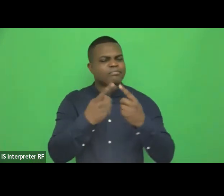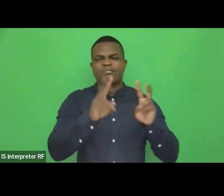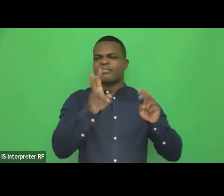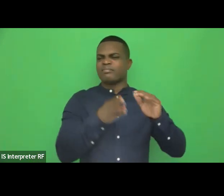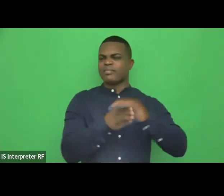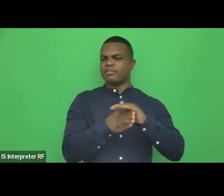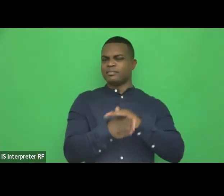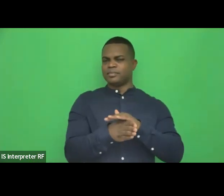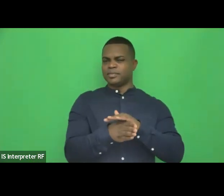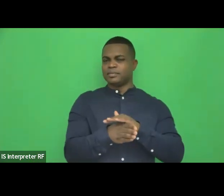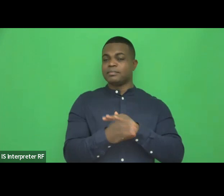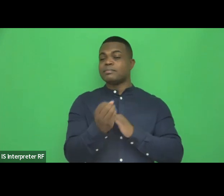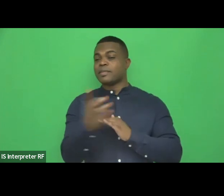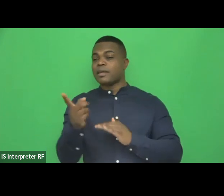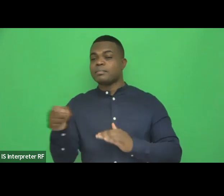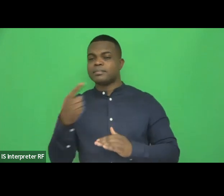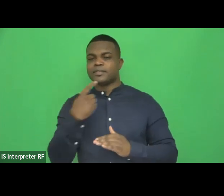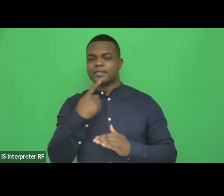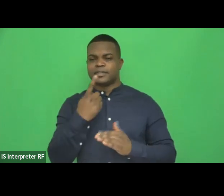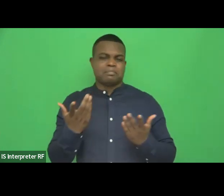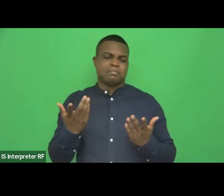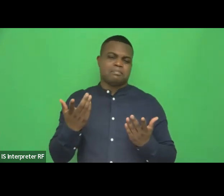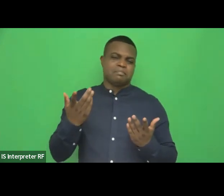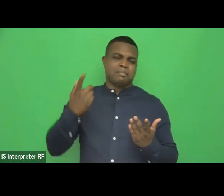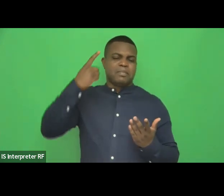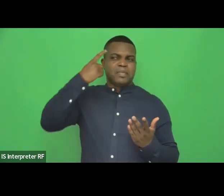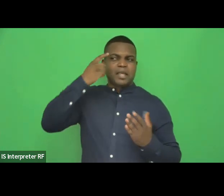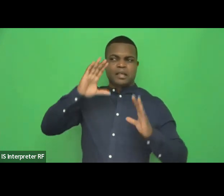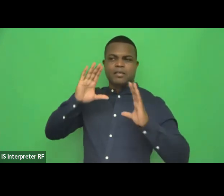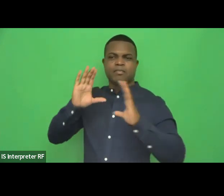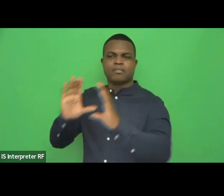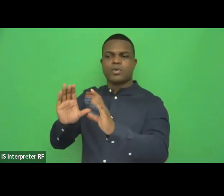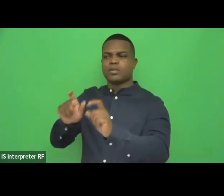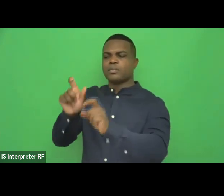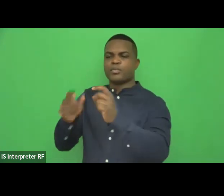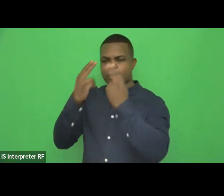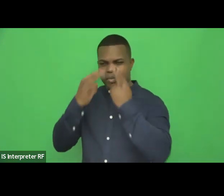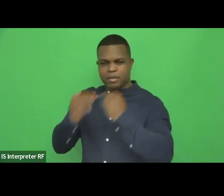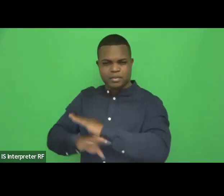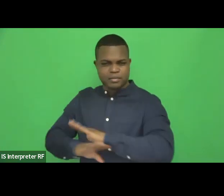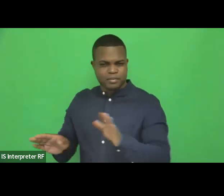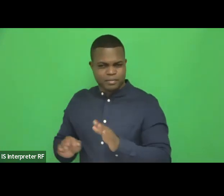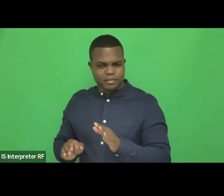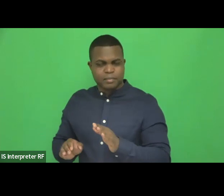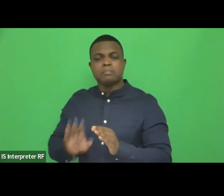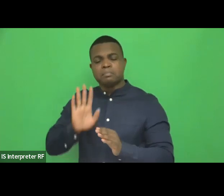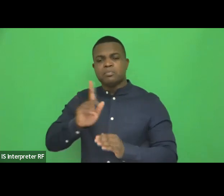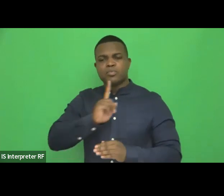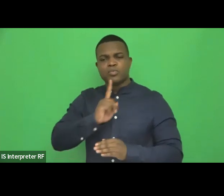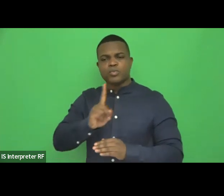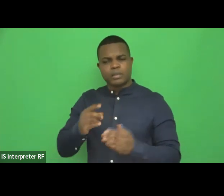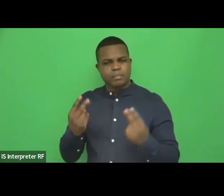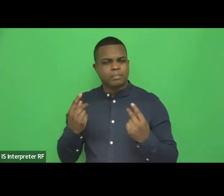with disabilities have many different and diverse needs. And one of the great things about digital publishing and the EPUB